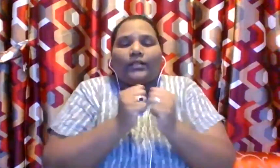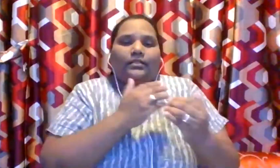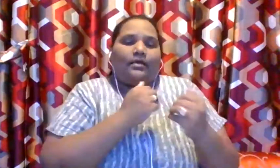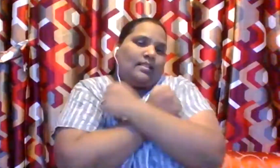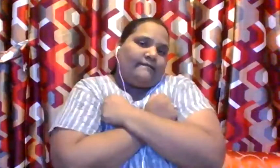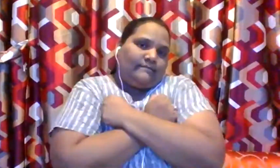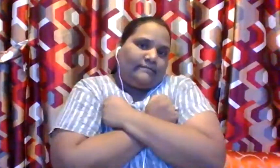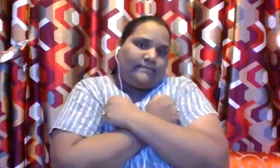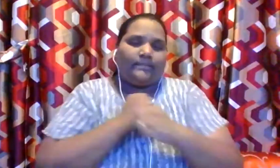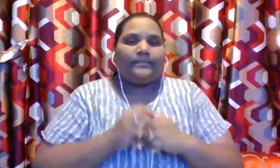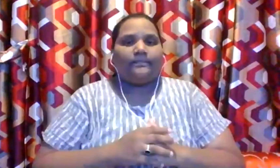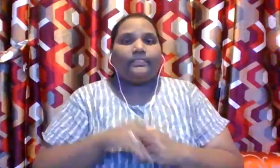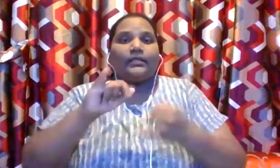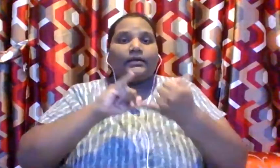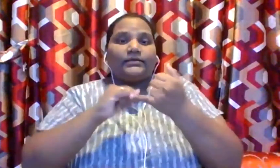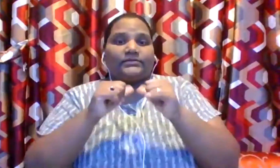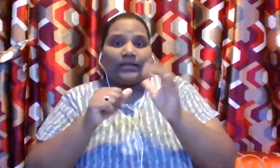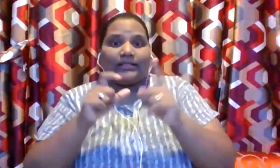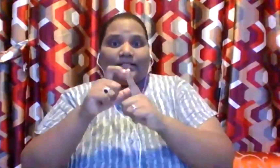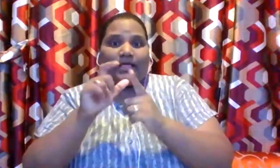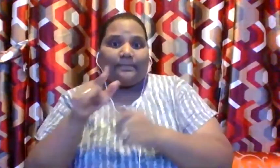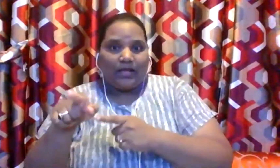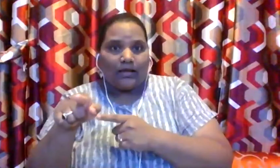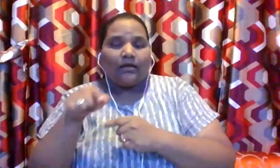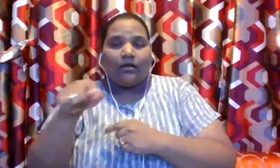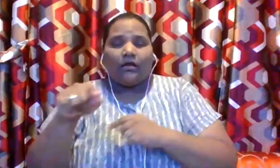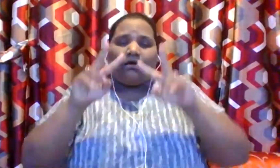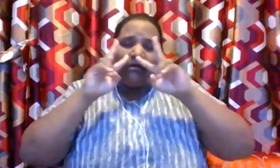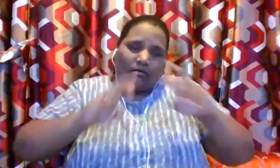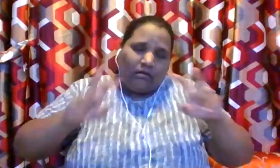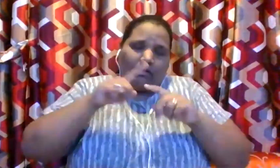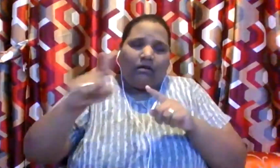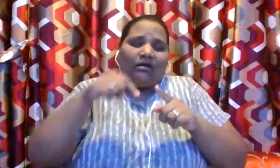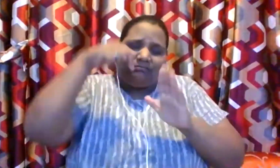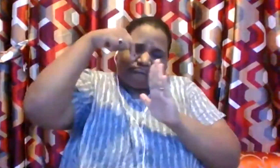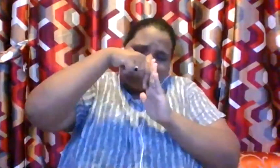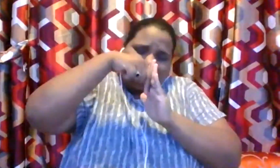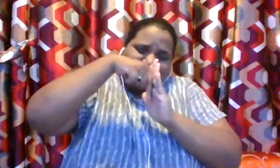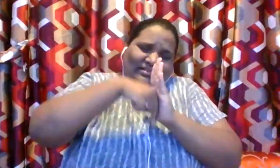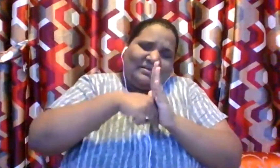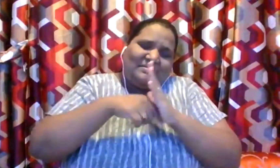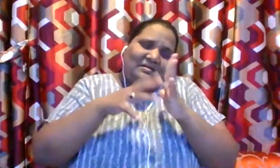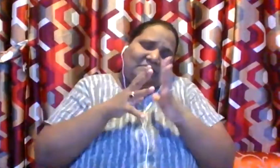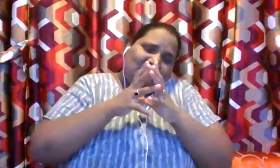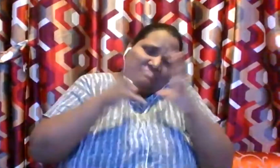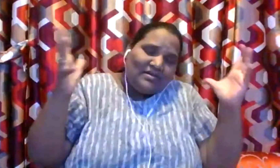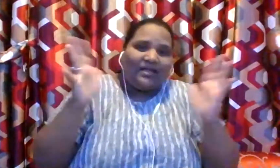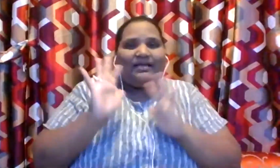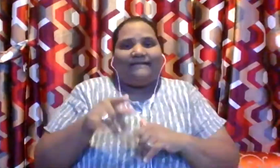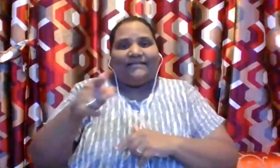Sanatan Dharma is a very elaborate topic. And if I start talking, we are going to, spend even 1 hour. 1 hour is also